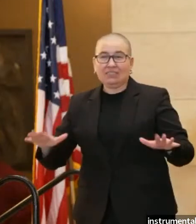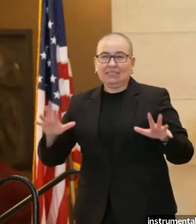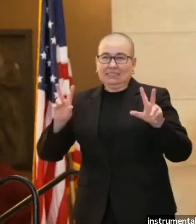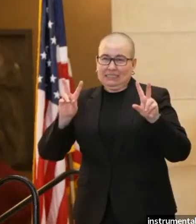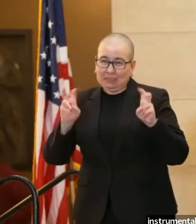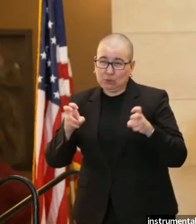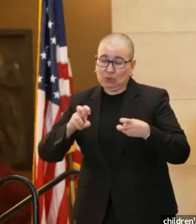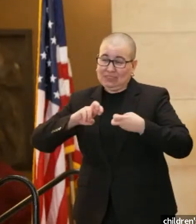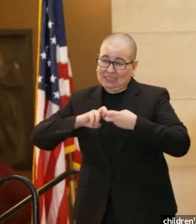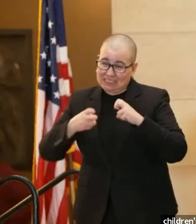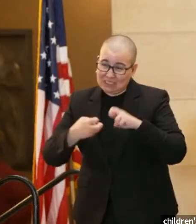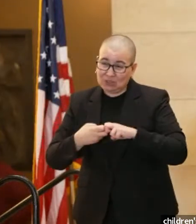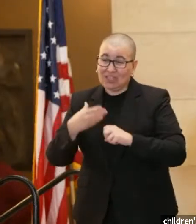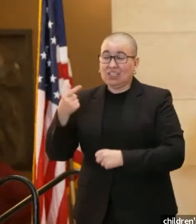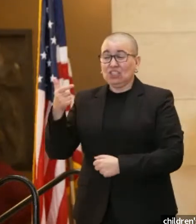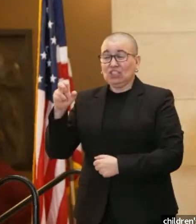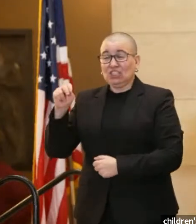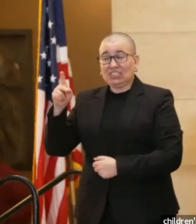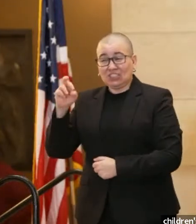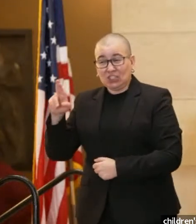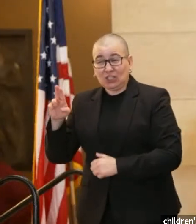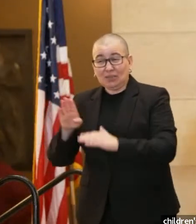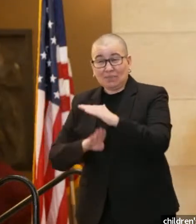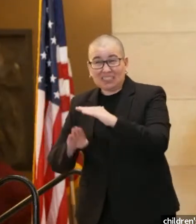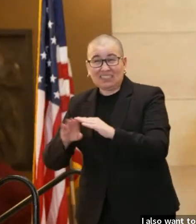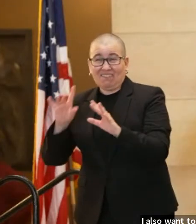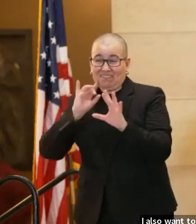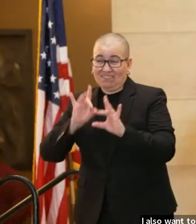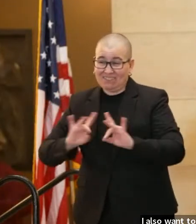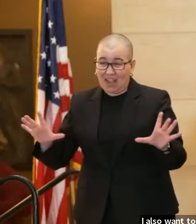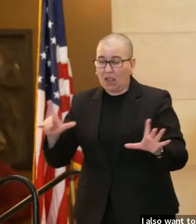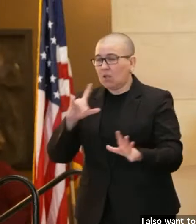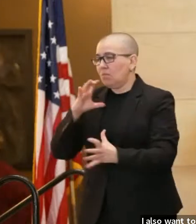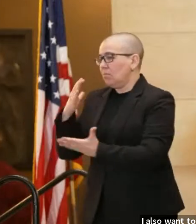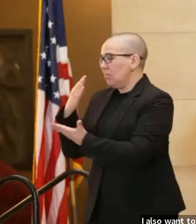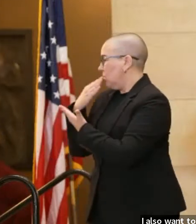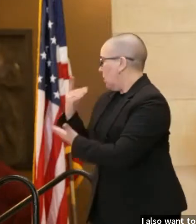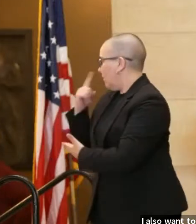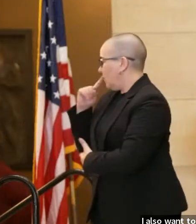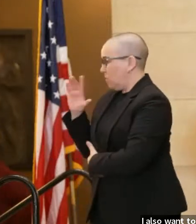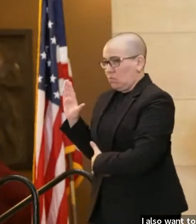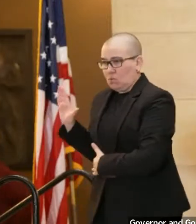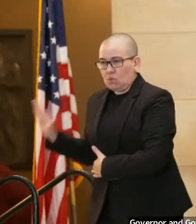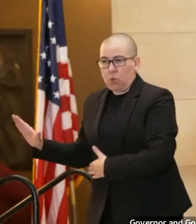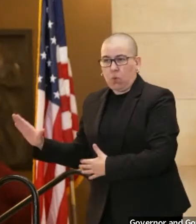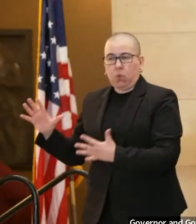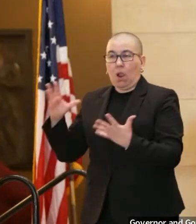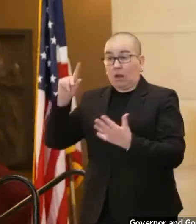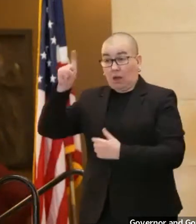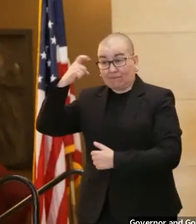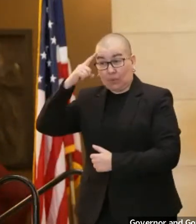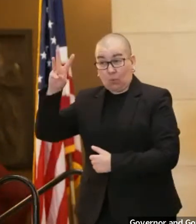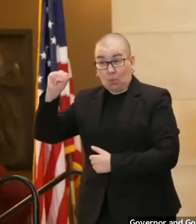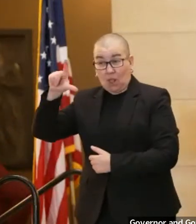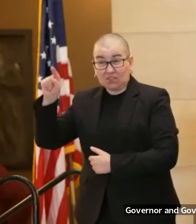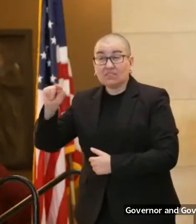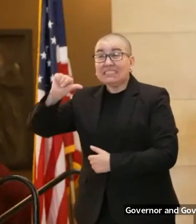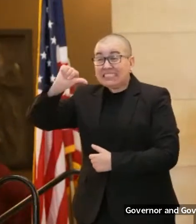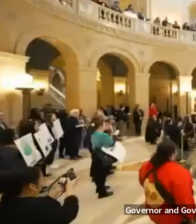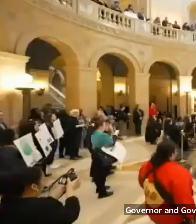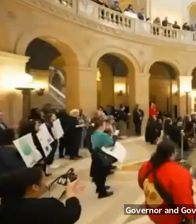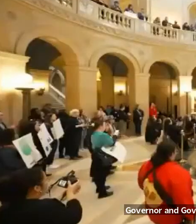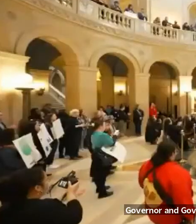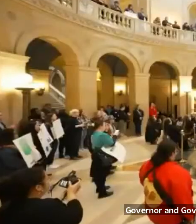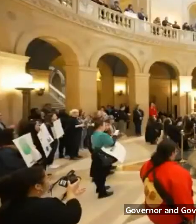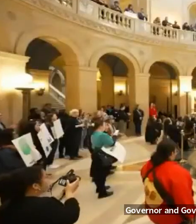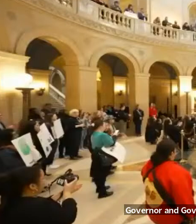big chi-mi-gwich to Lieutenant Governor and Governor Walz for the $10 million dedicated in the governor's budget. Thank you for investing in survivors.